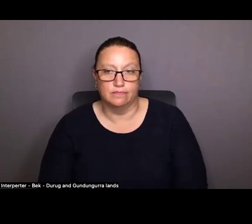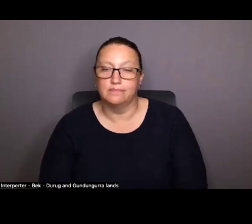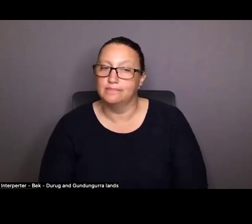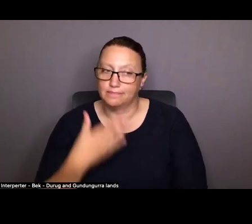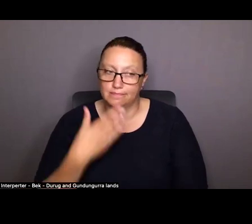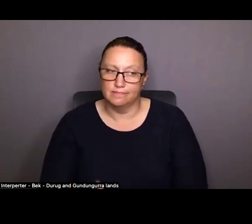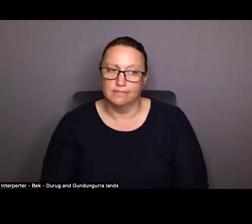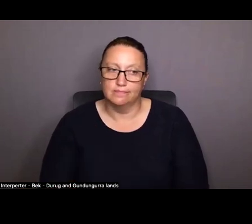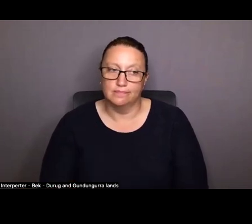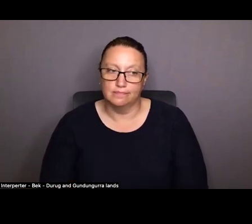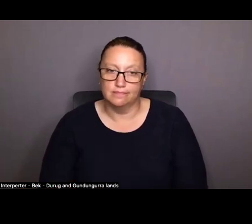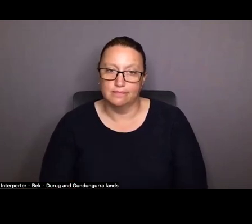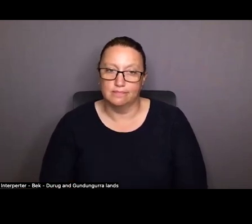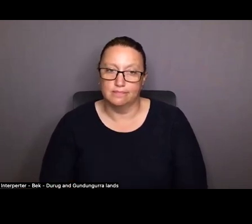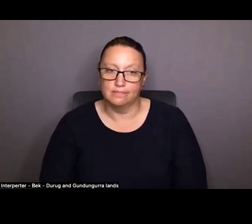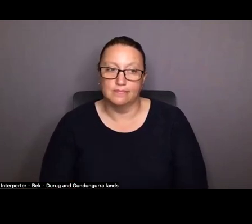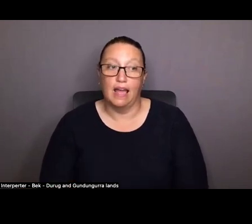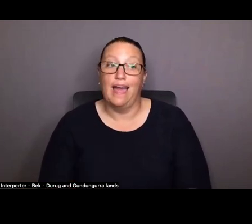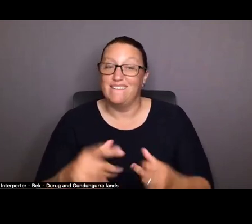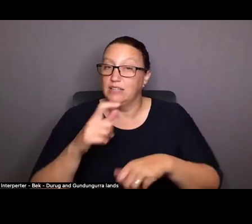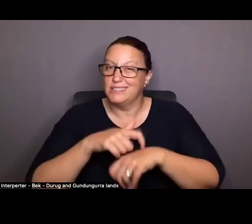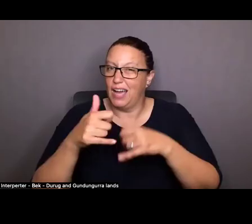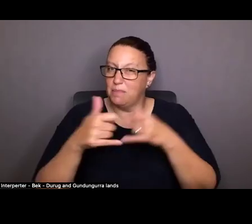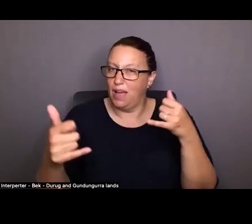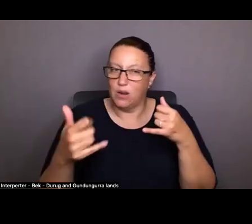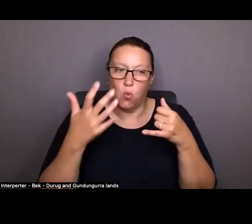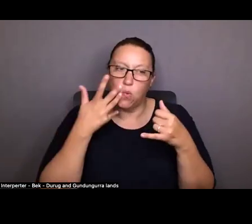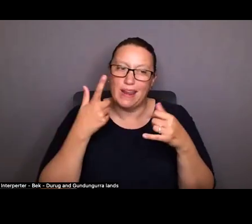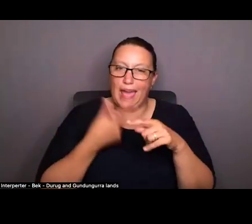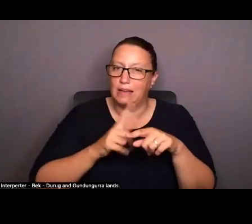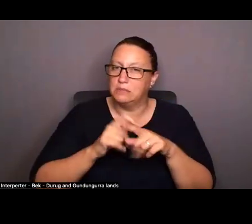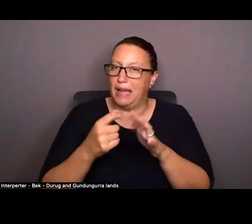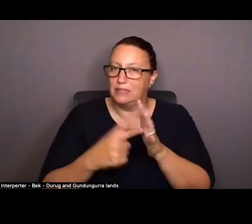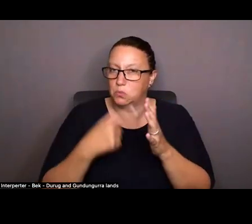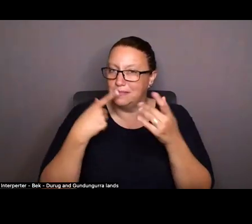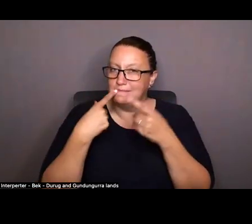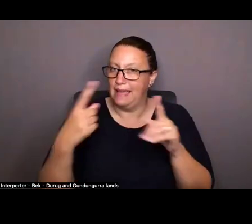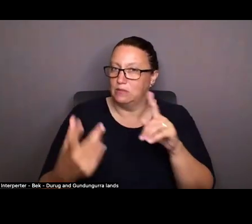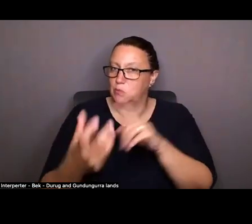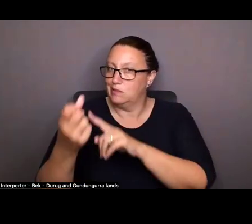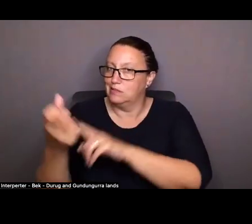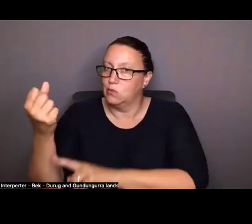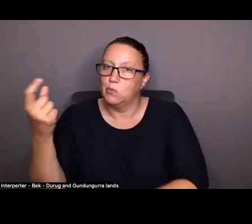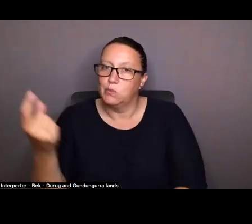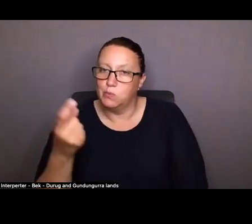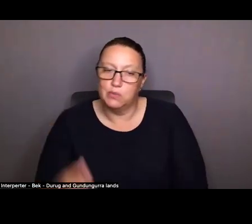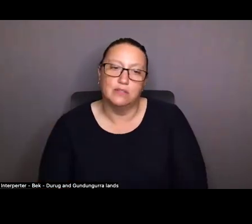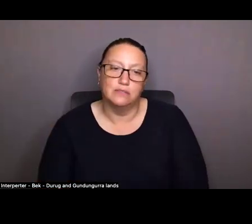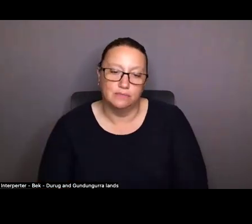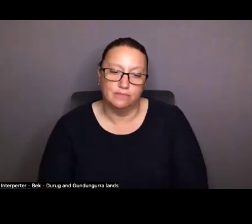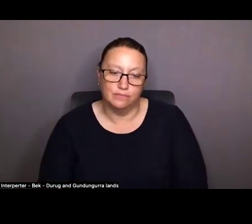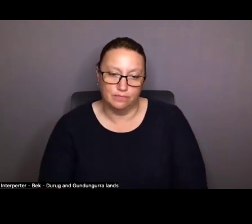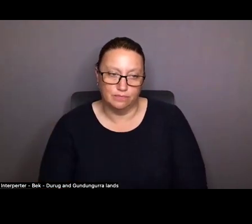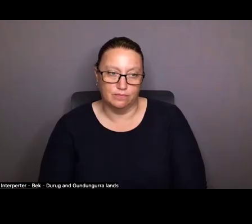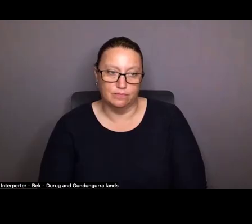Thank you. Is there a timeline available for the expected announcements? So probably the first one